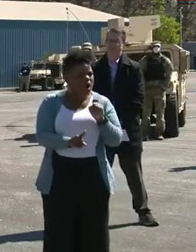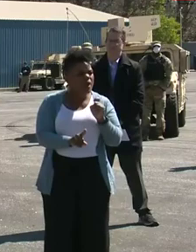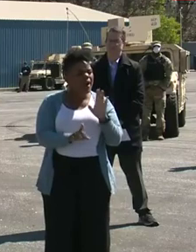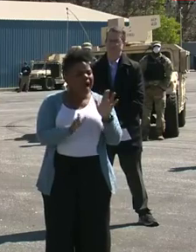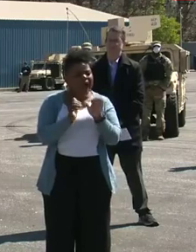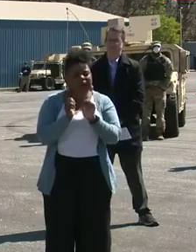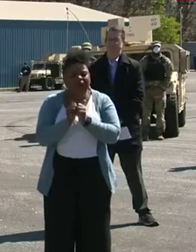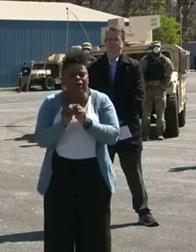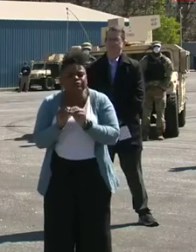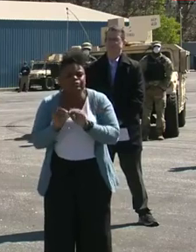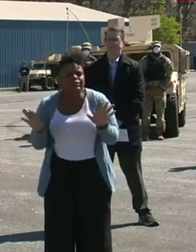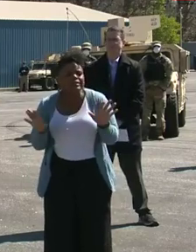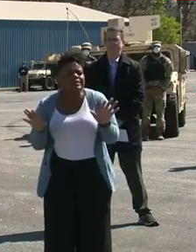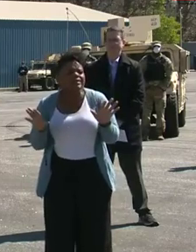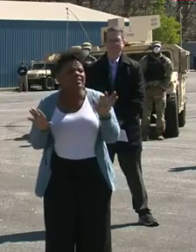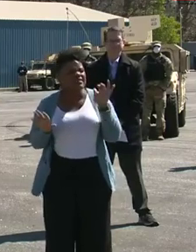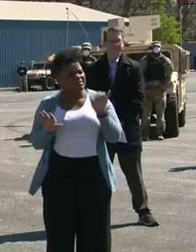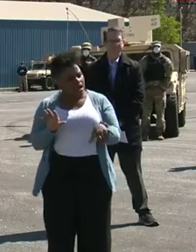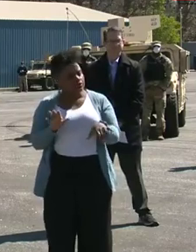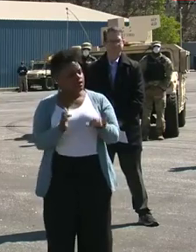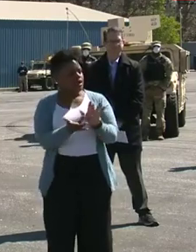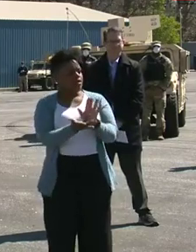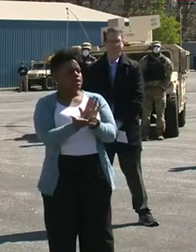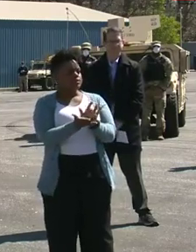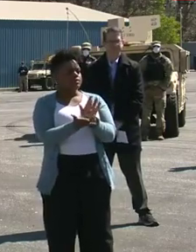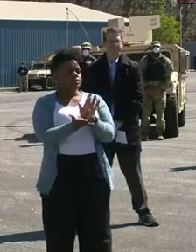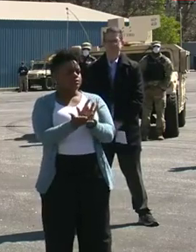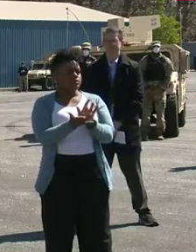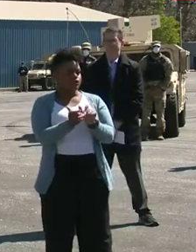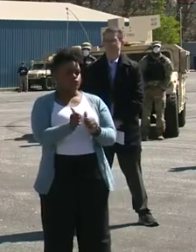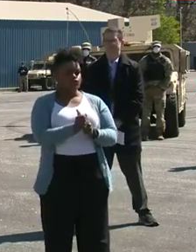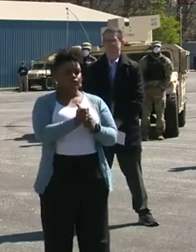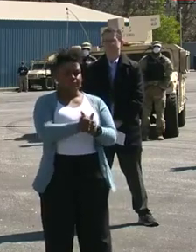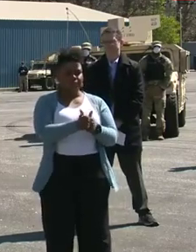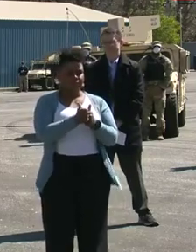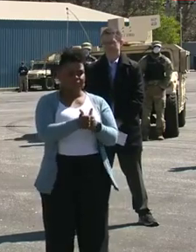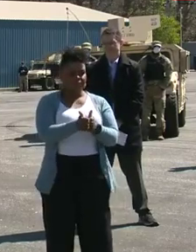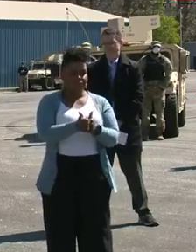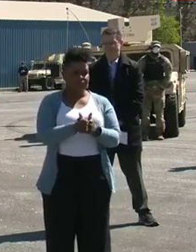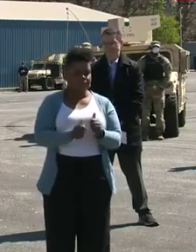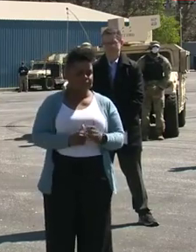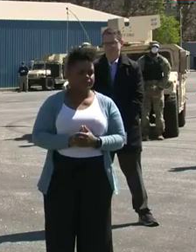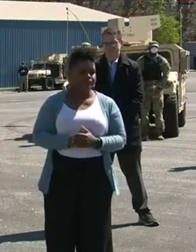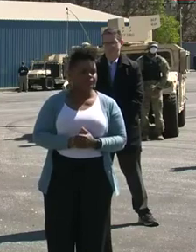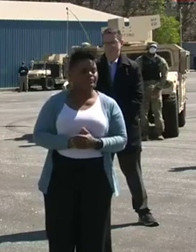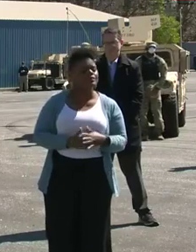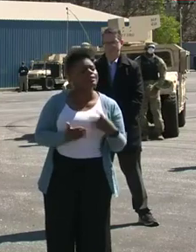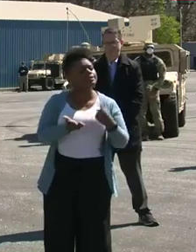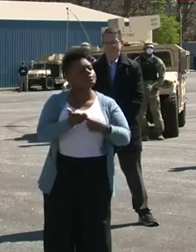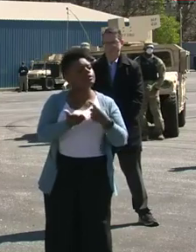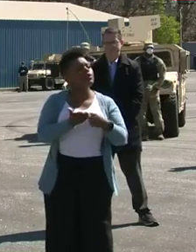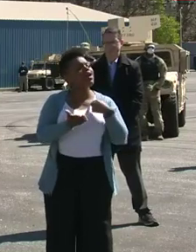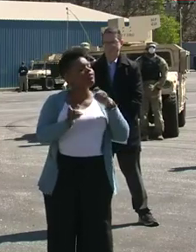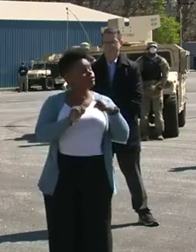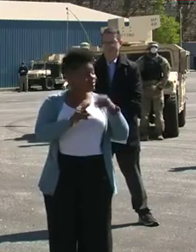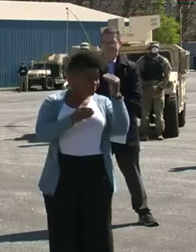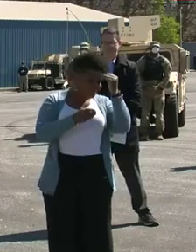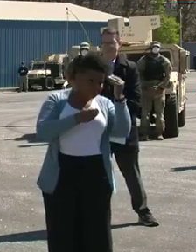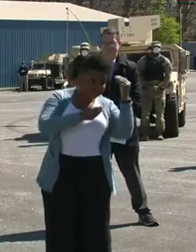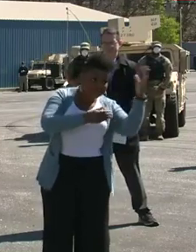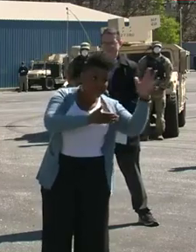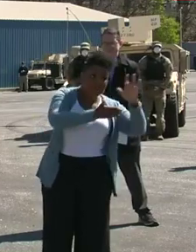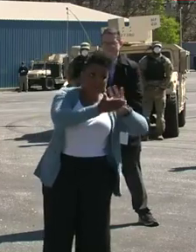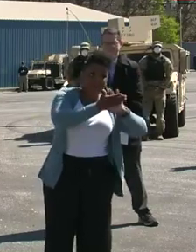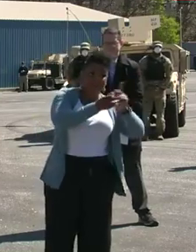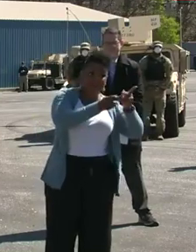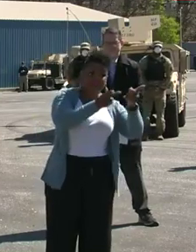facility. Sometimes we are the first to notify the healthcare facility of the exposure. Not all healthcare